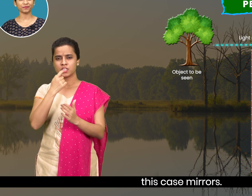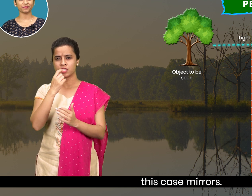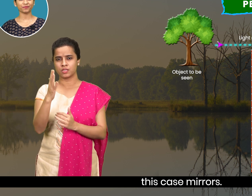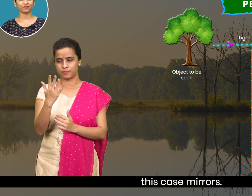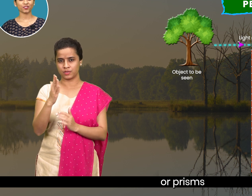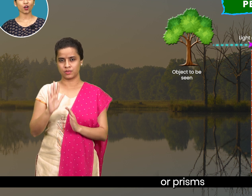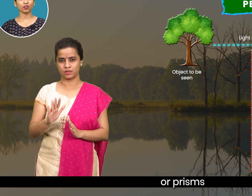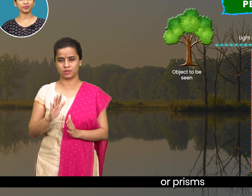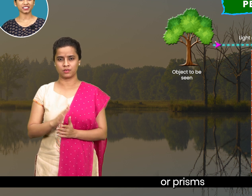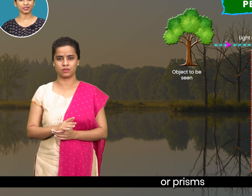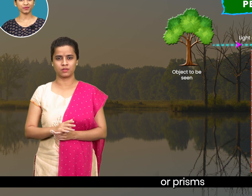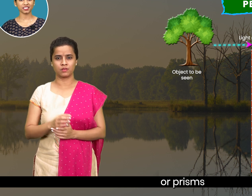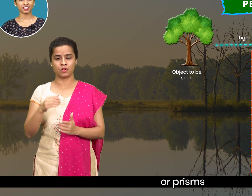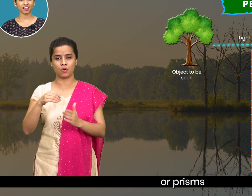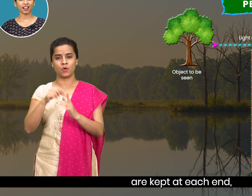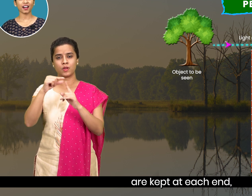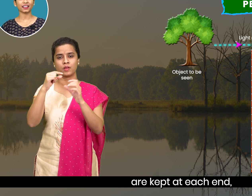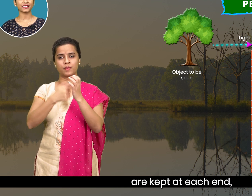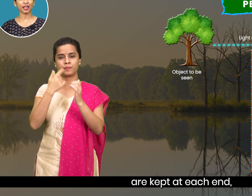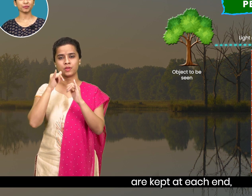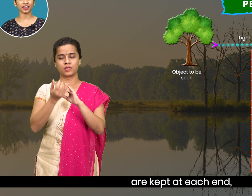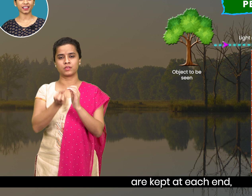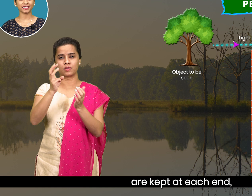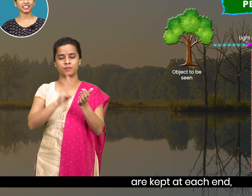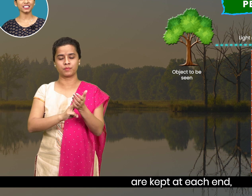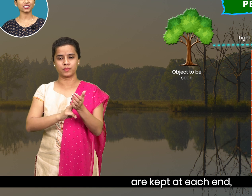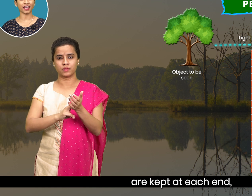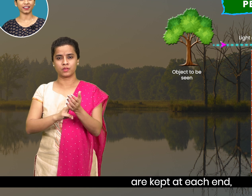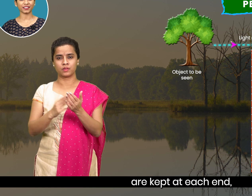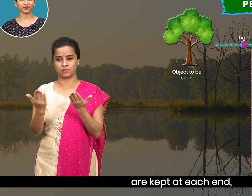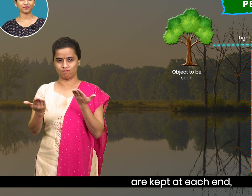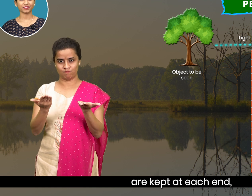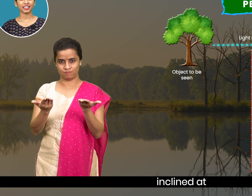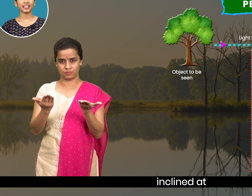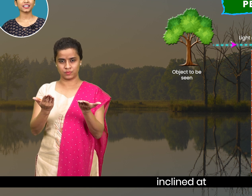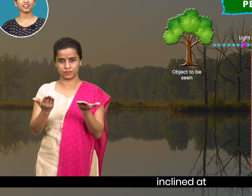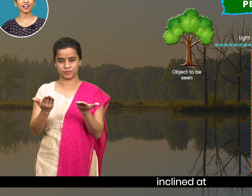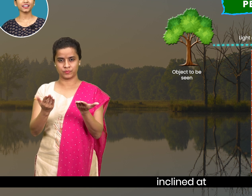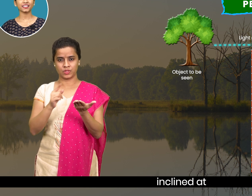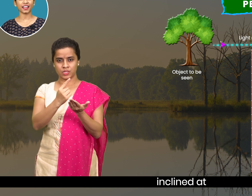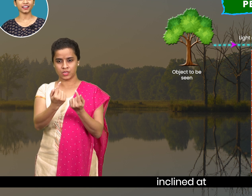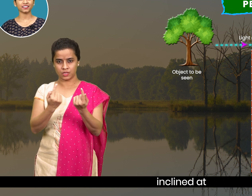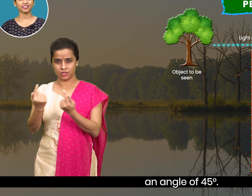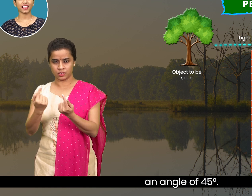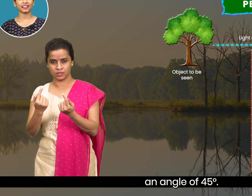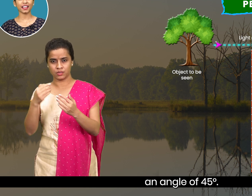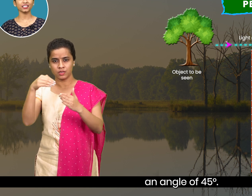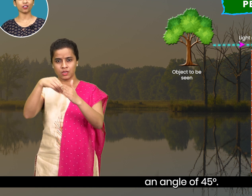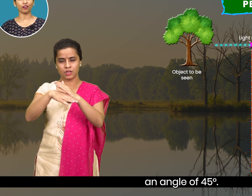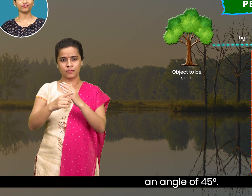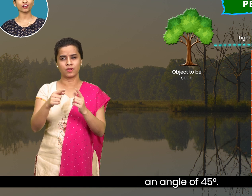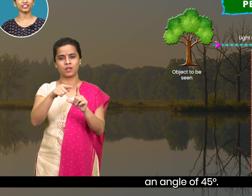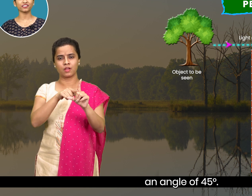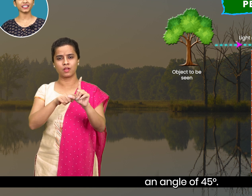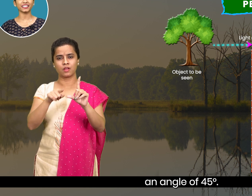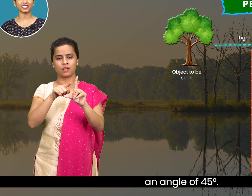mirrors or prisms are kept at each end, inclined at an angle